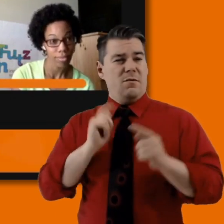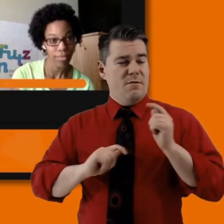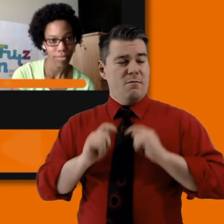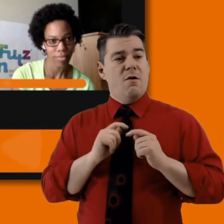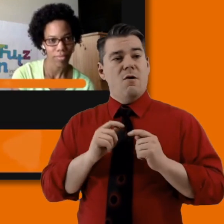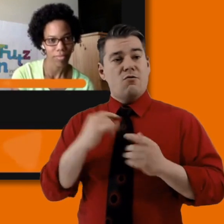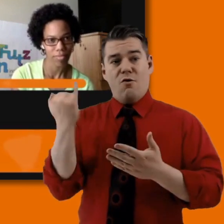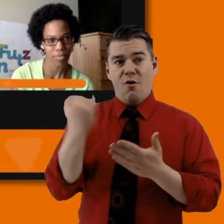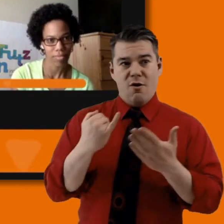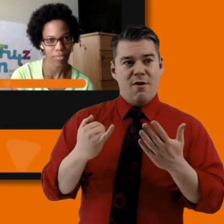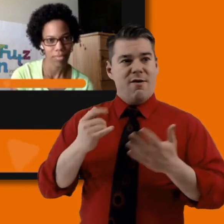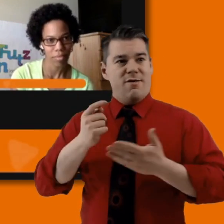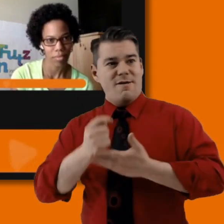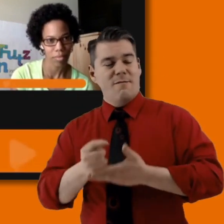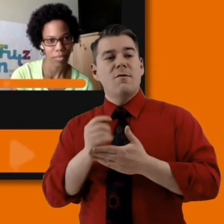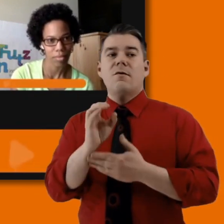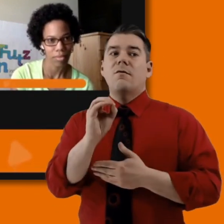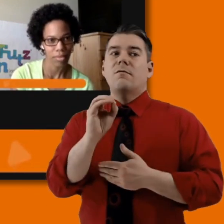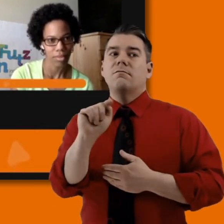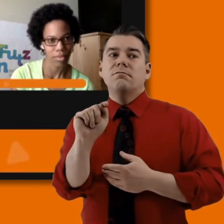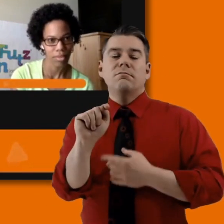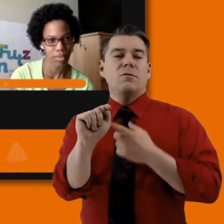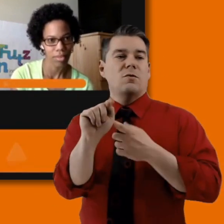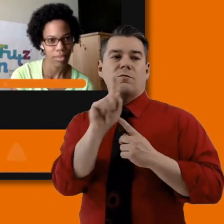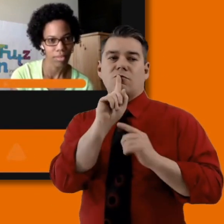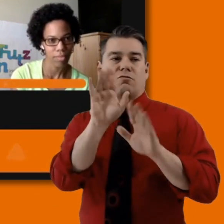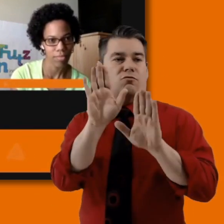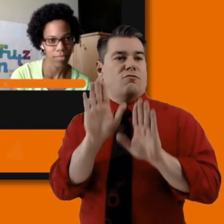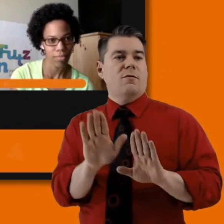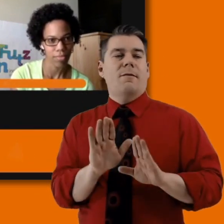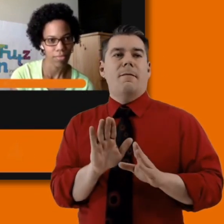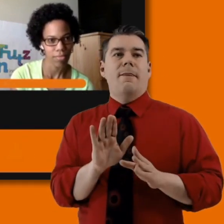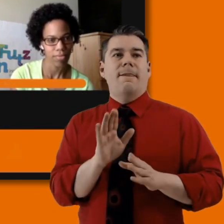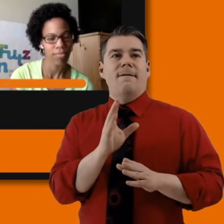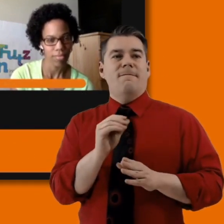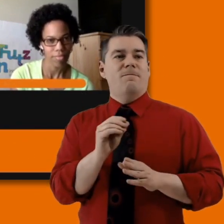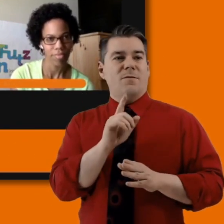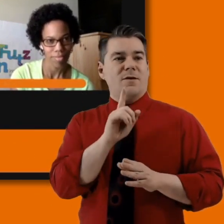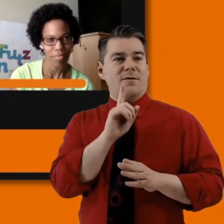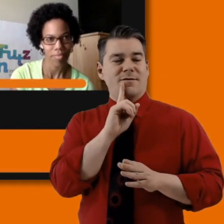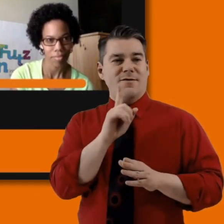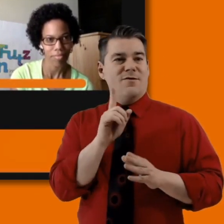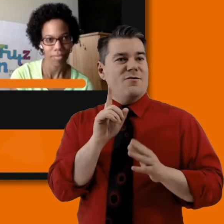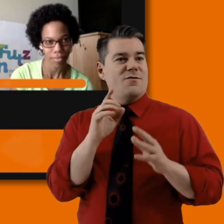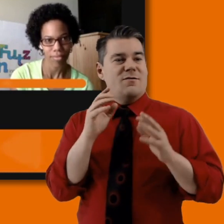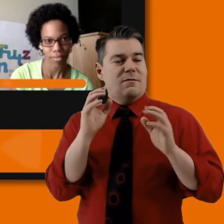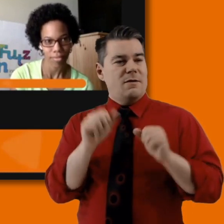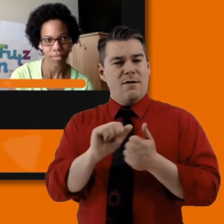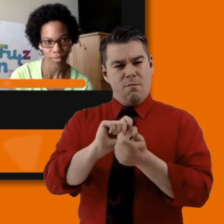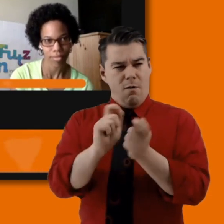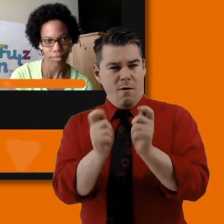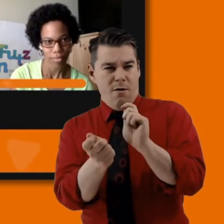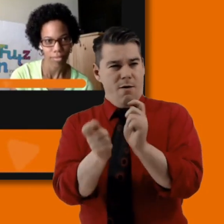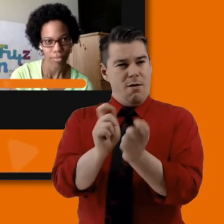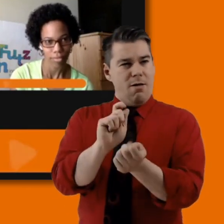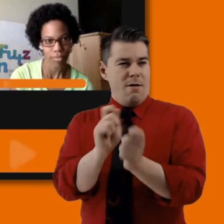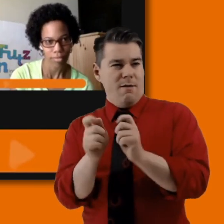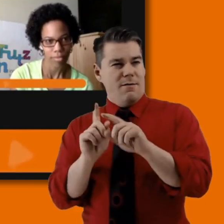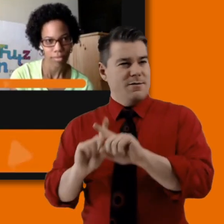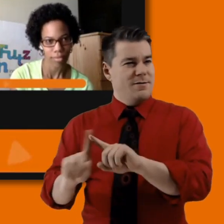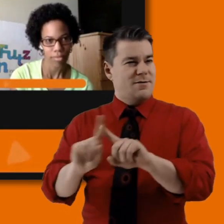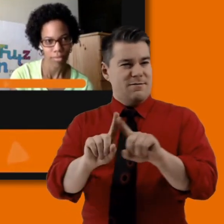And occupational therapy it's so great, and it's so amorphous and can be molded and melded to so many different